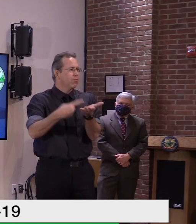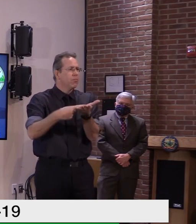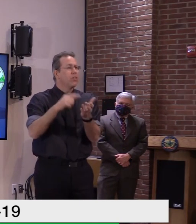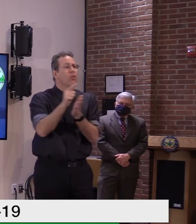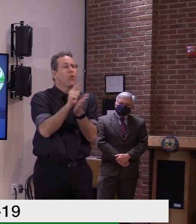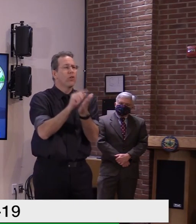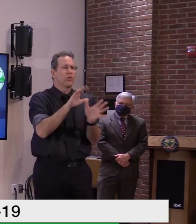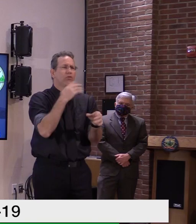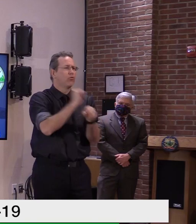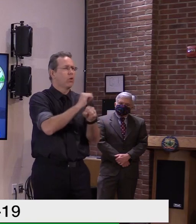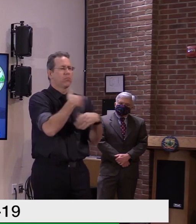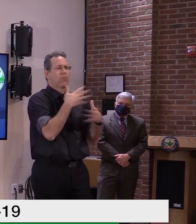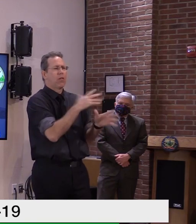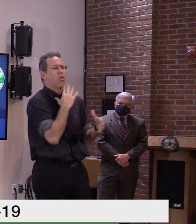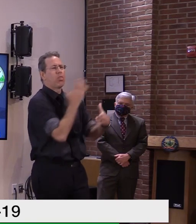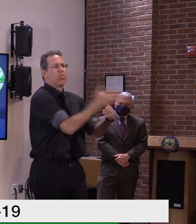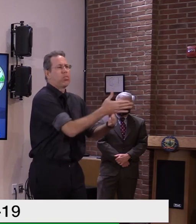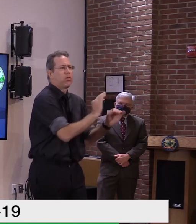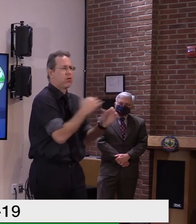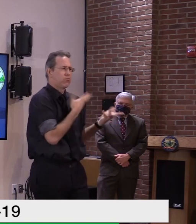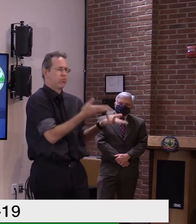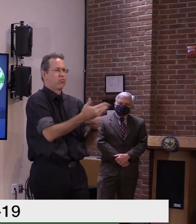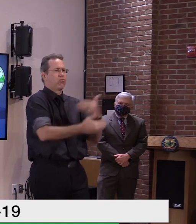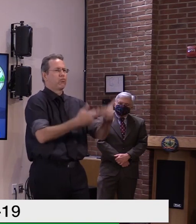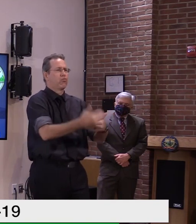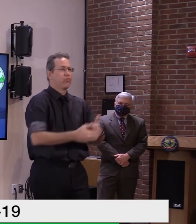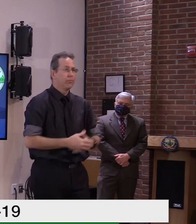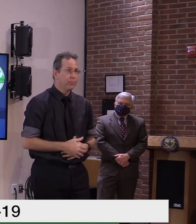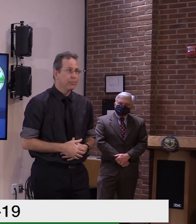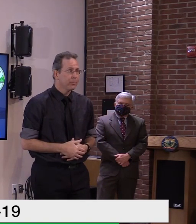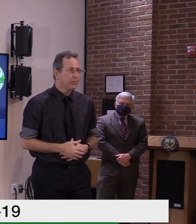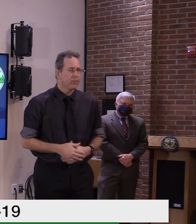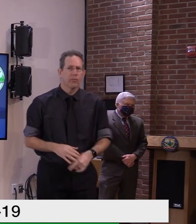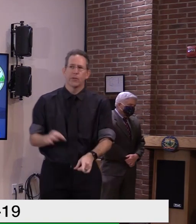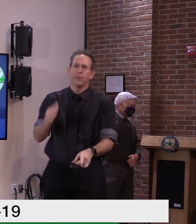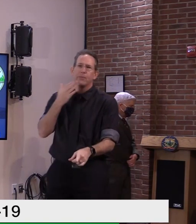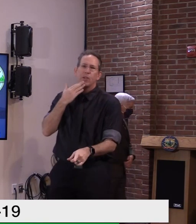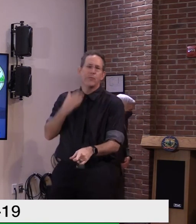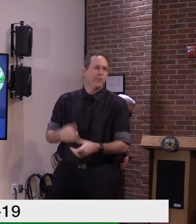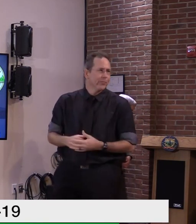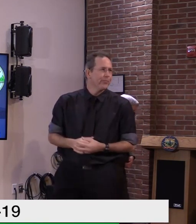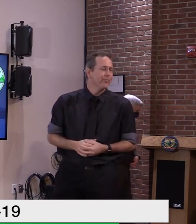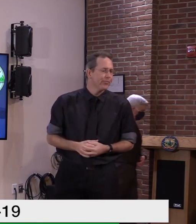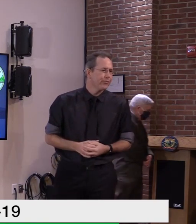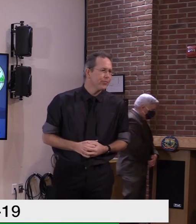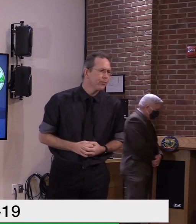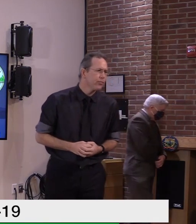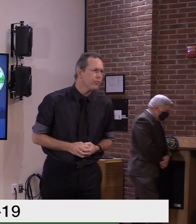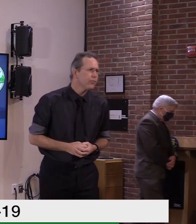Okay, thank you. Greg, the Bennington Banner.